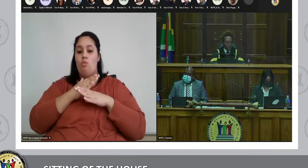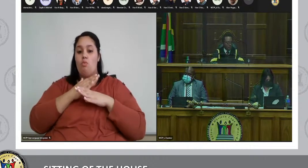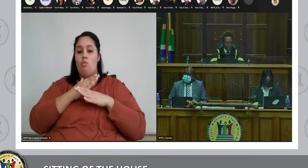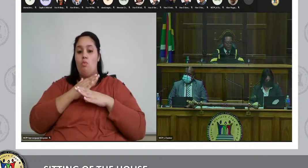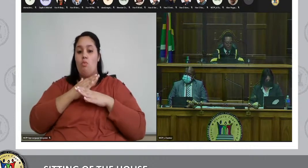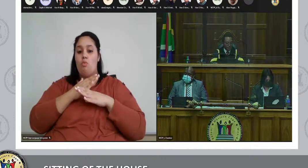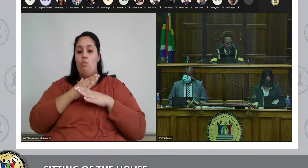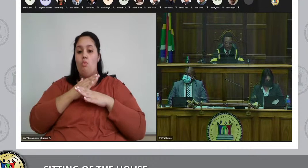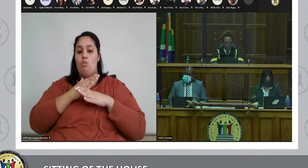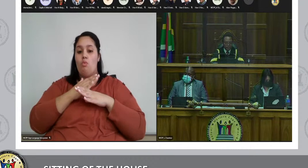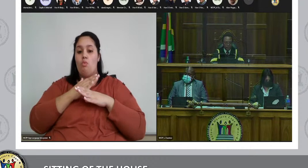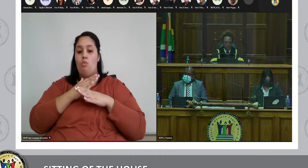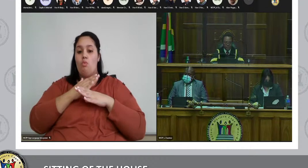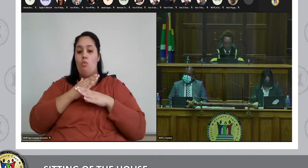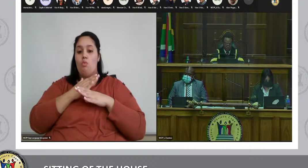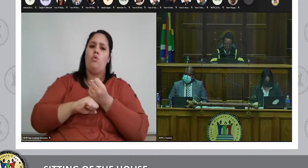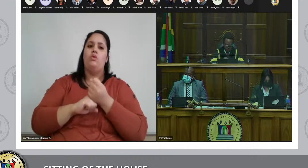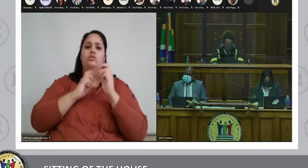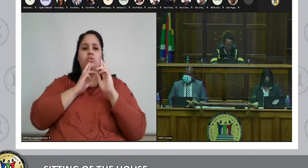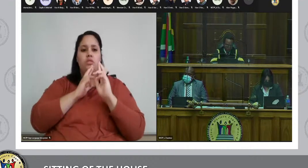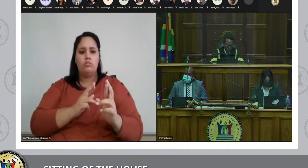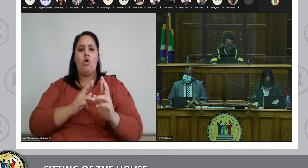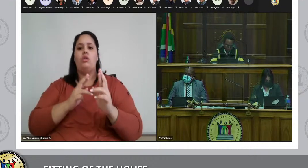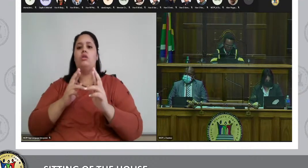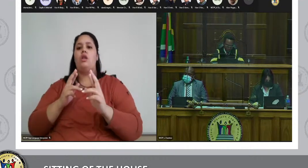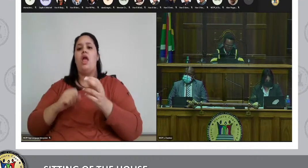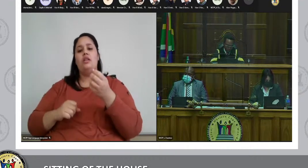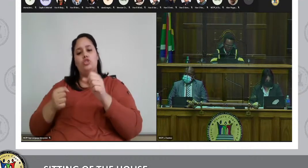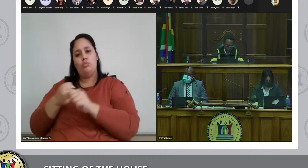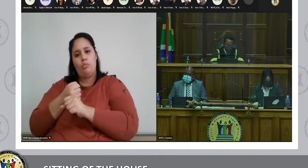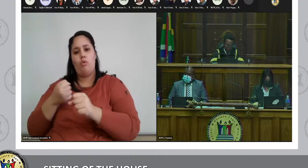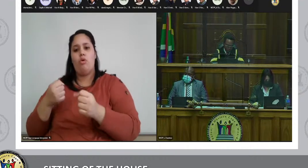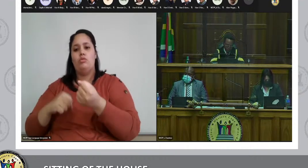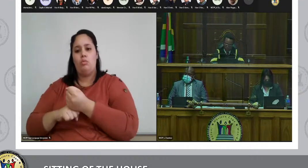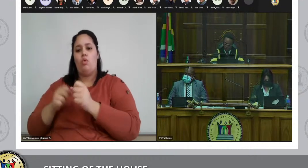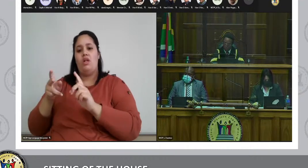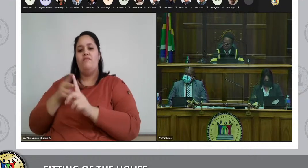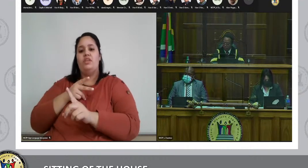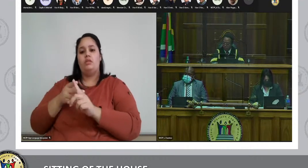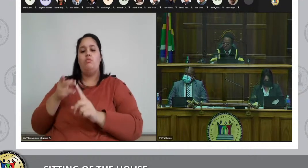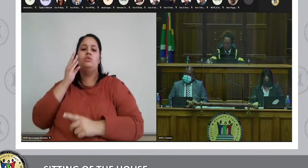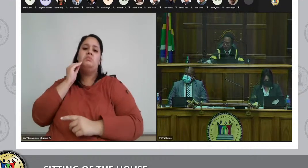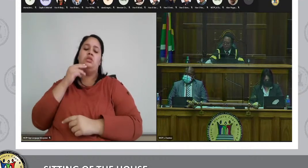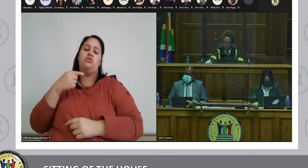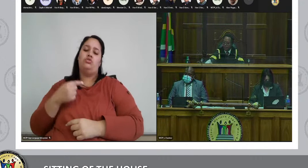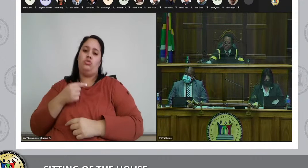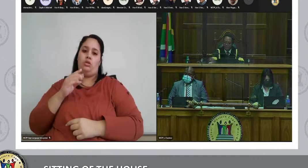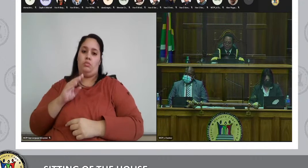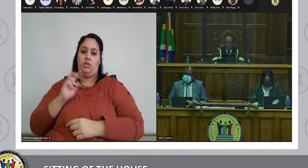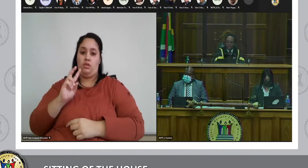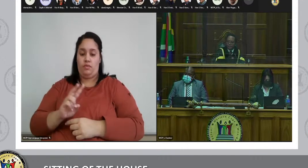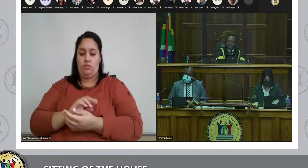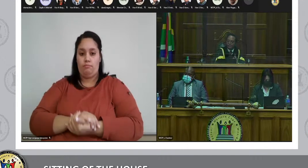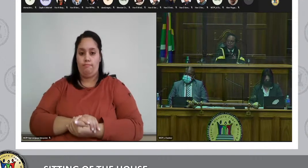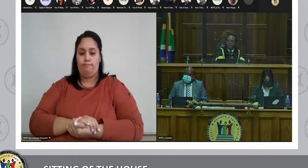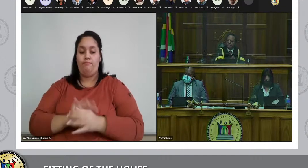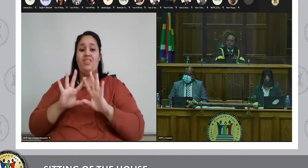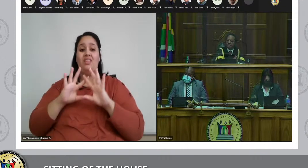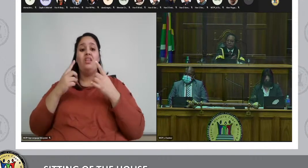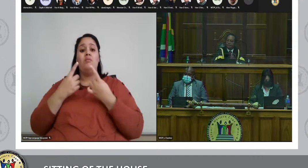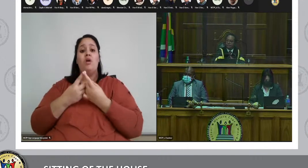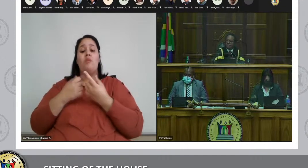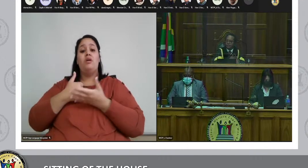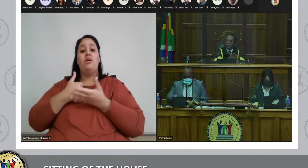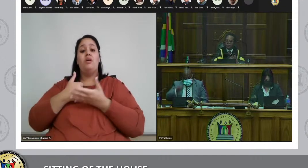supportive of responding to and supporting victims of GBV. The department has assisted in making 6